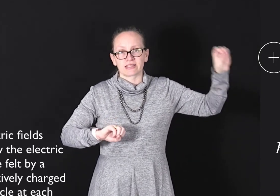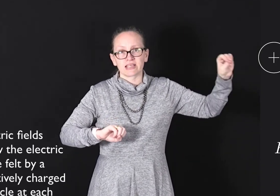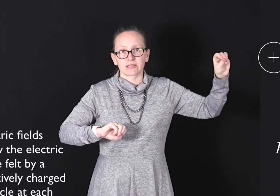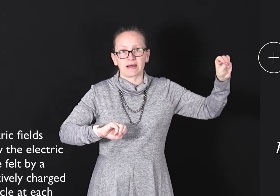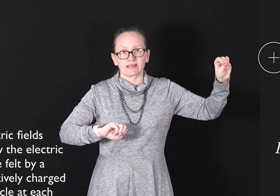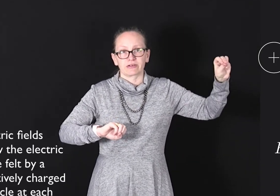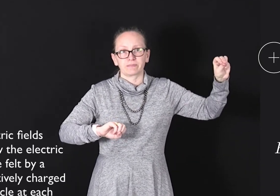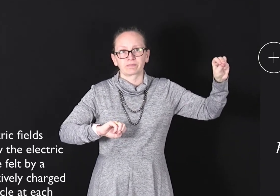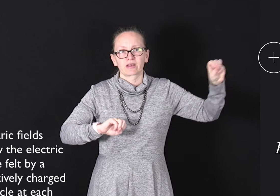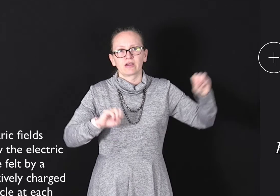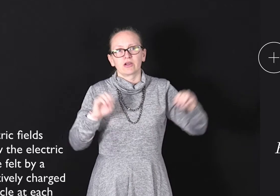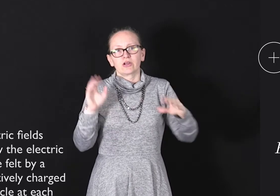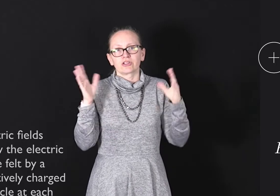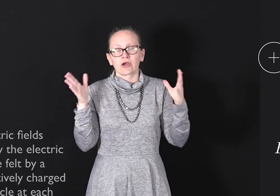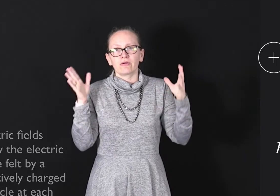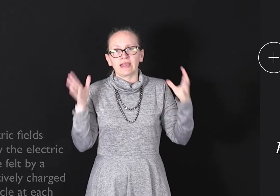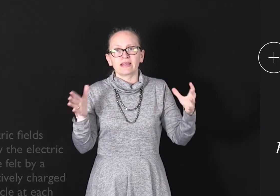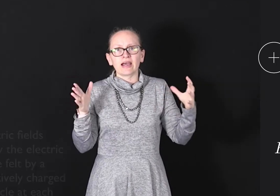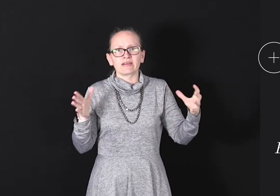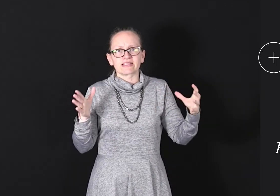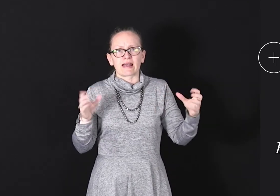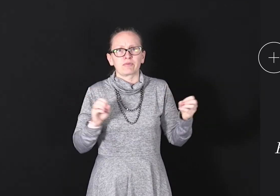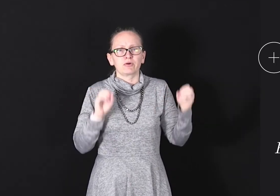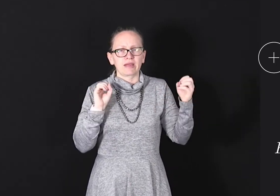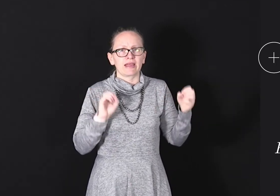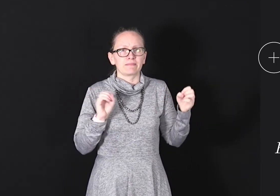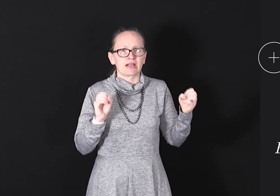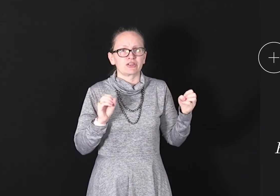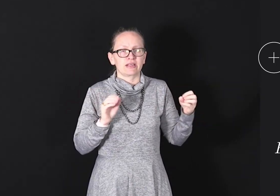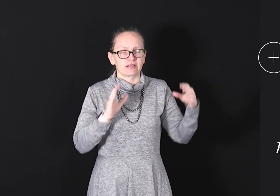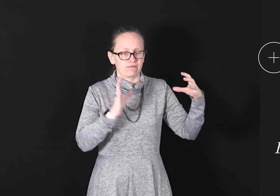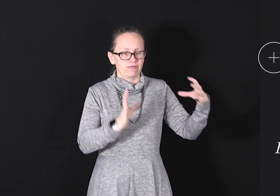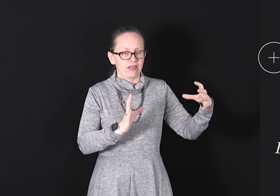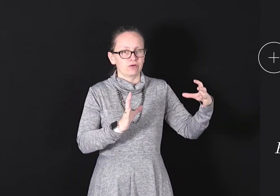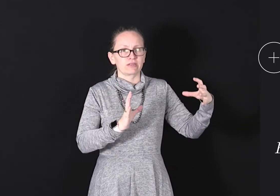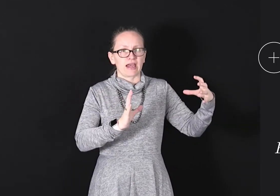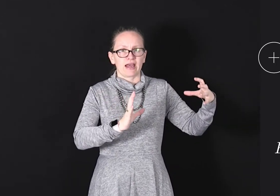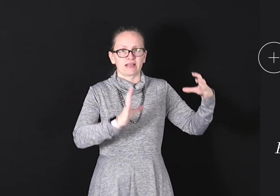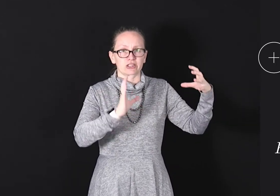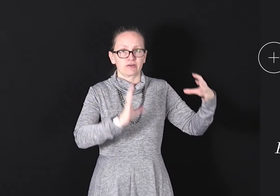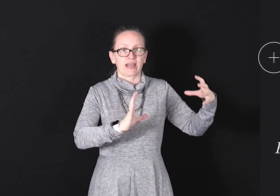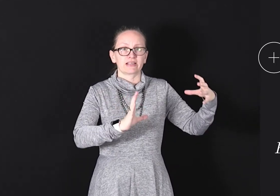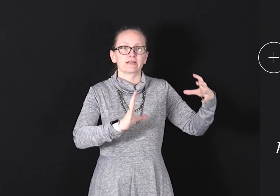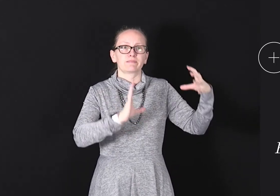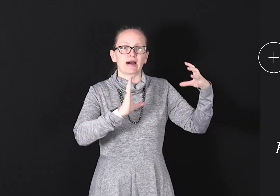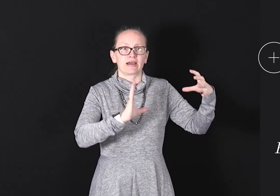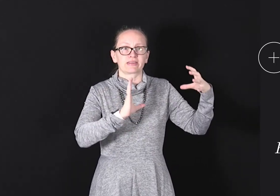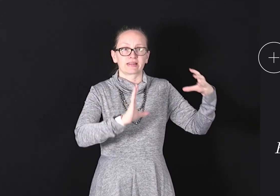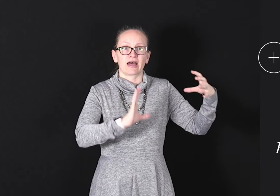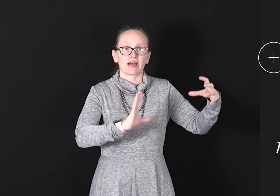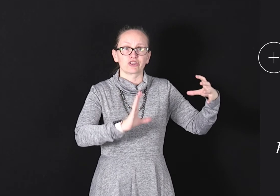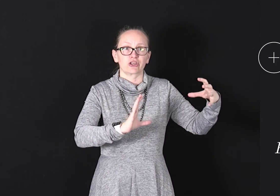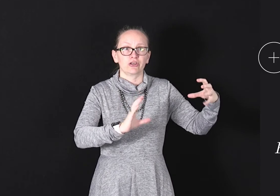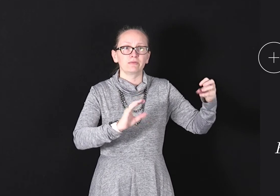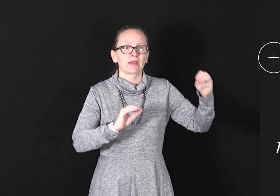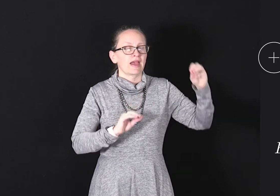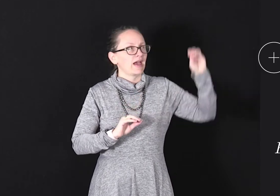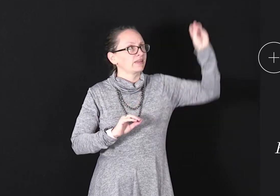test particle. So in our example, we're imagining the field as created by the large Q, and that